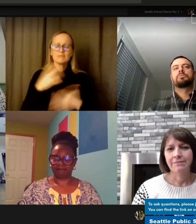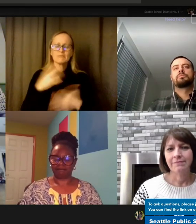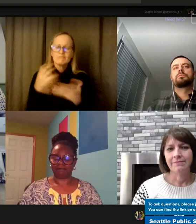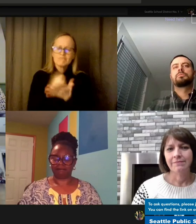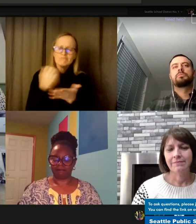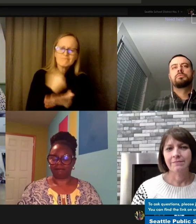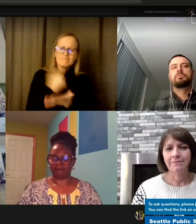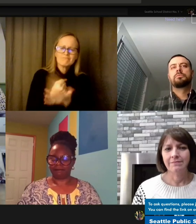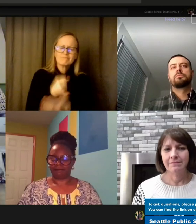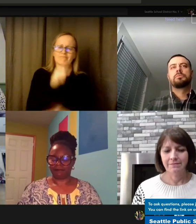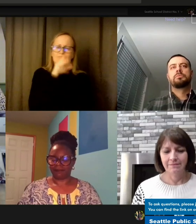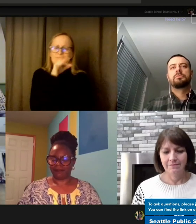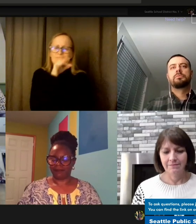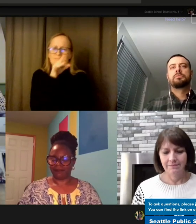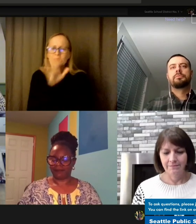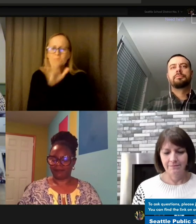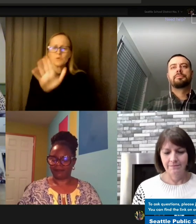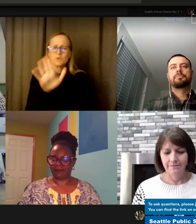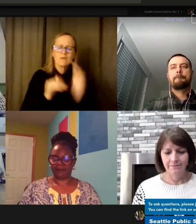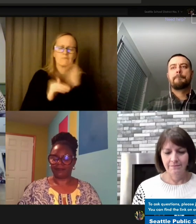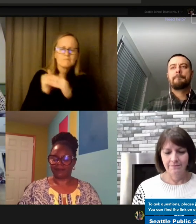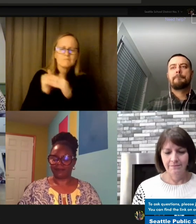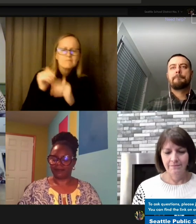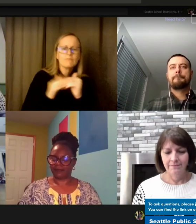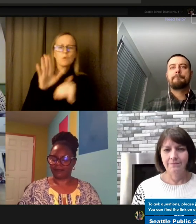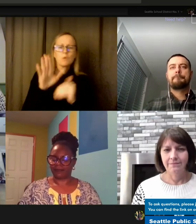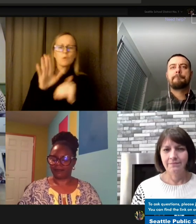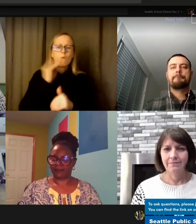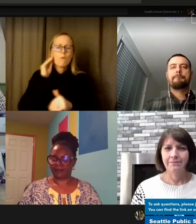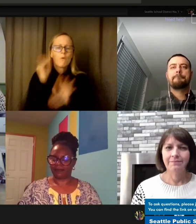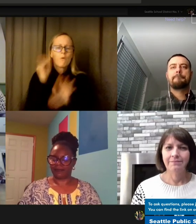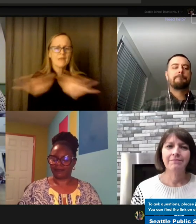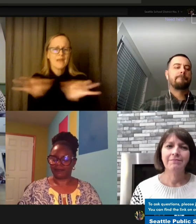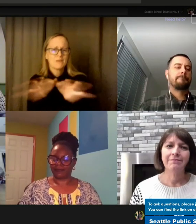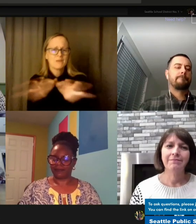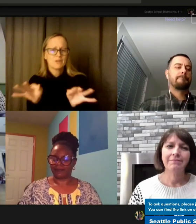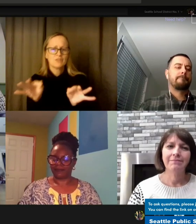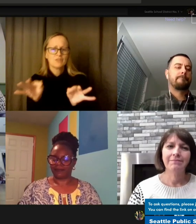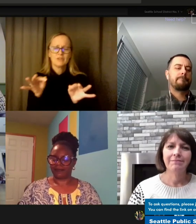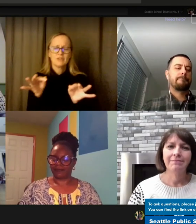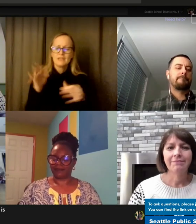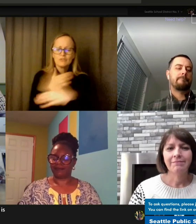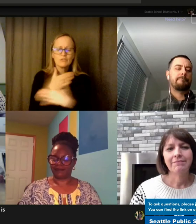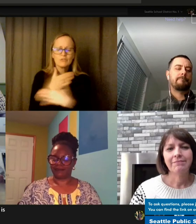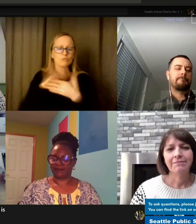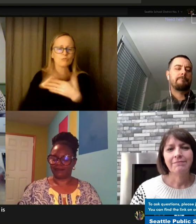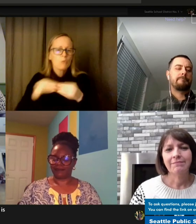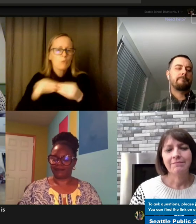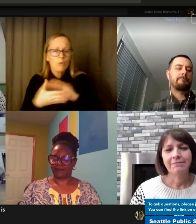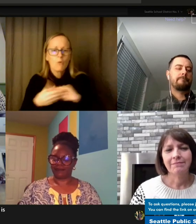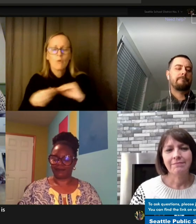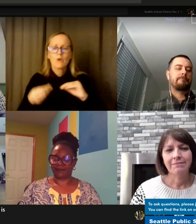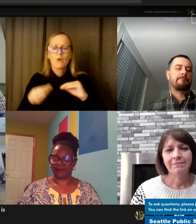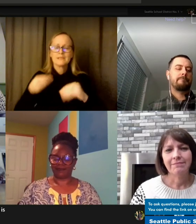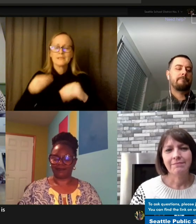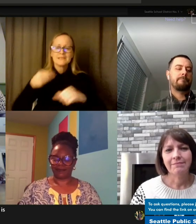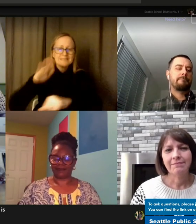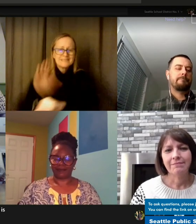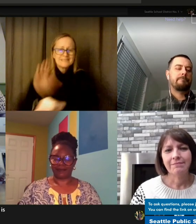most comfortable for them, tell stories, sing in the